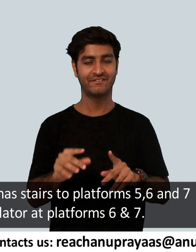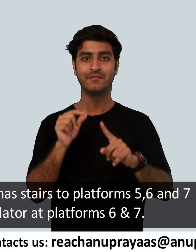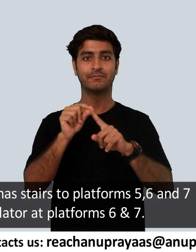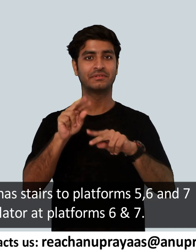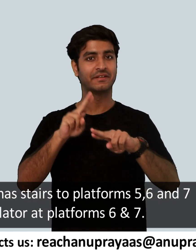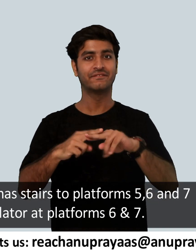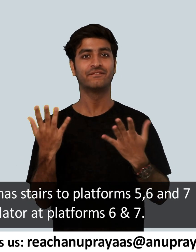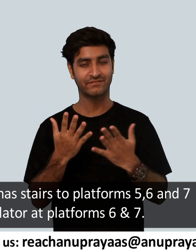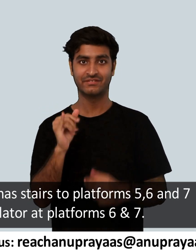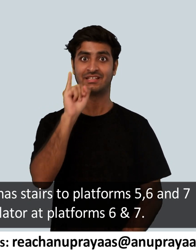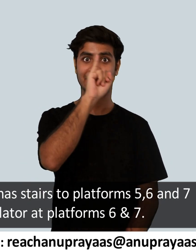6 and 7.